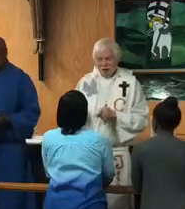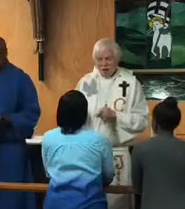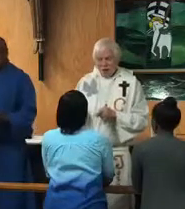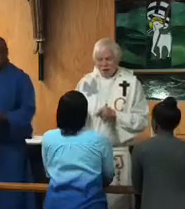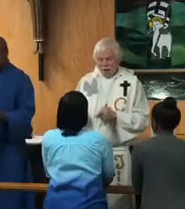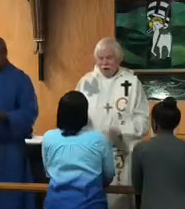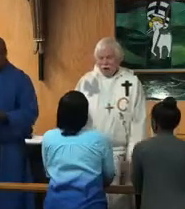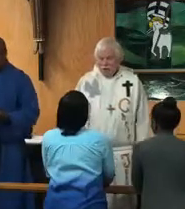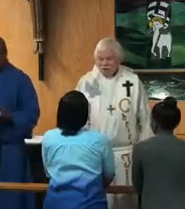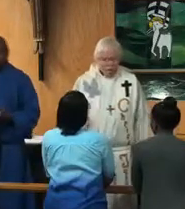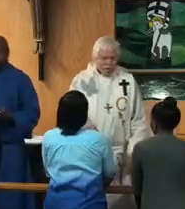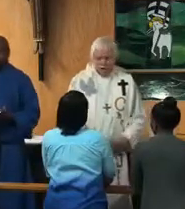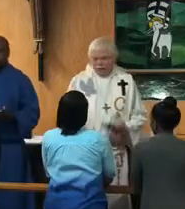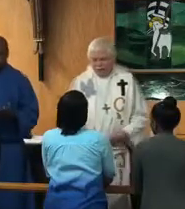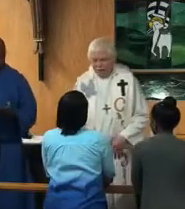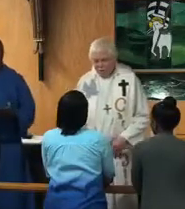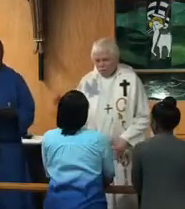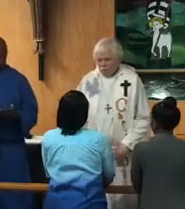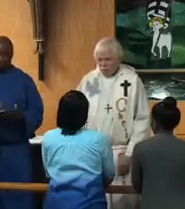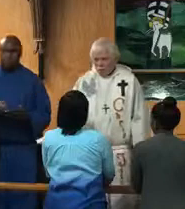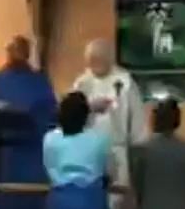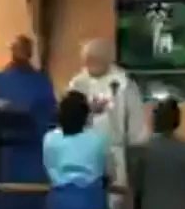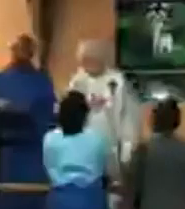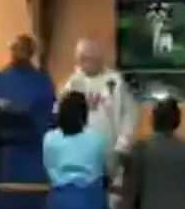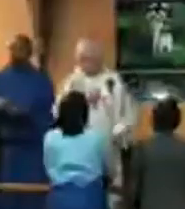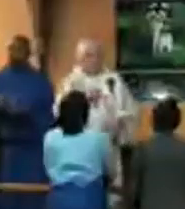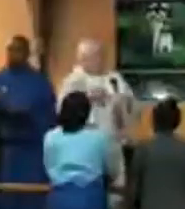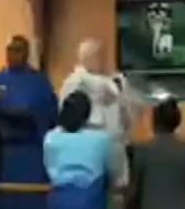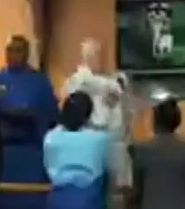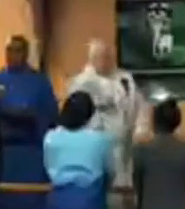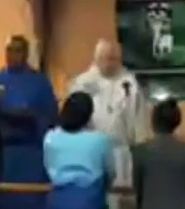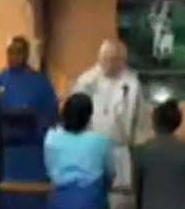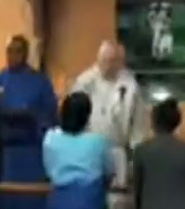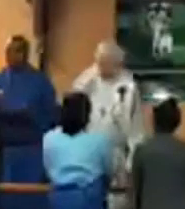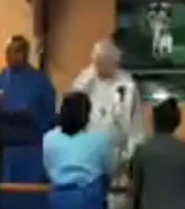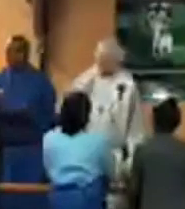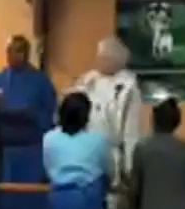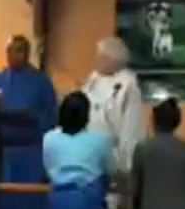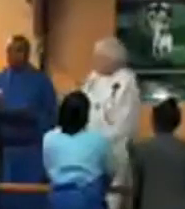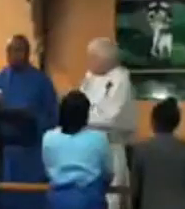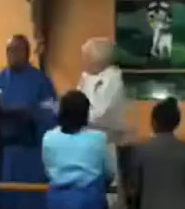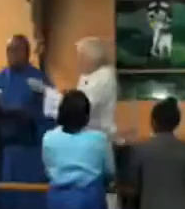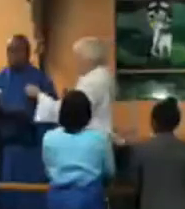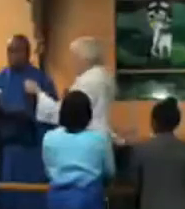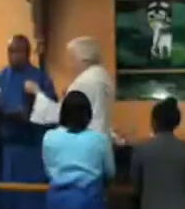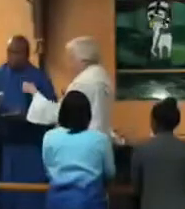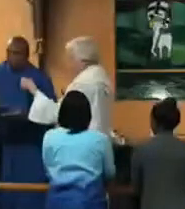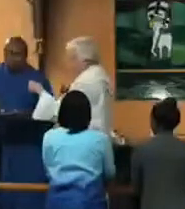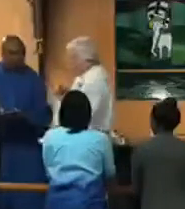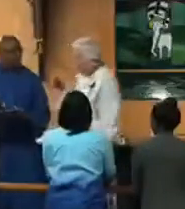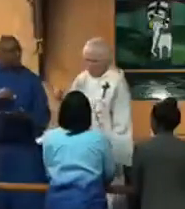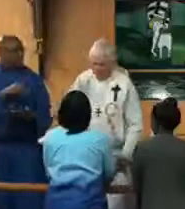him later, go up to him. I can't point to where you can go. But you can. You can go like